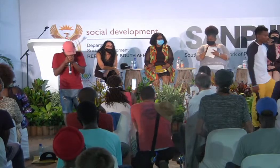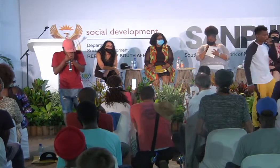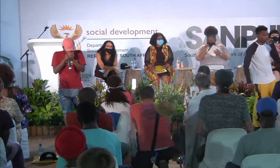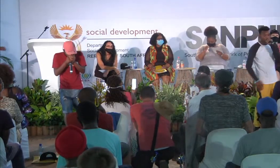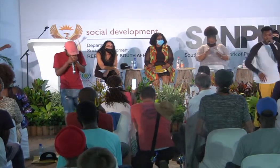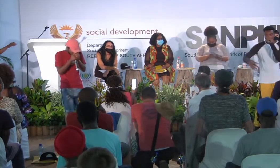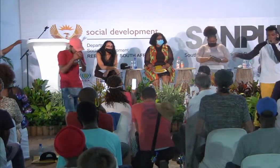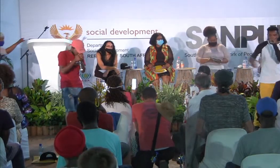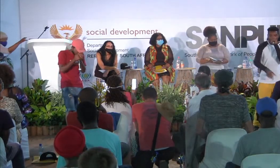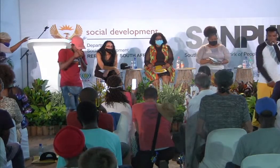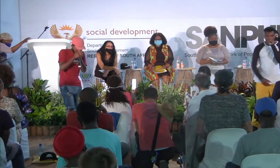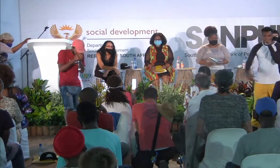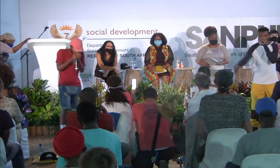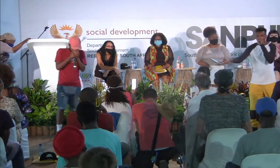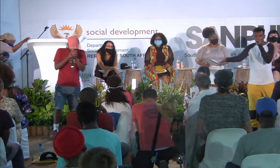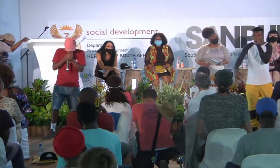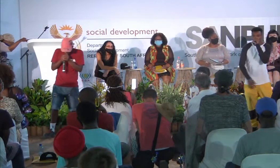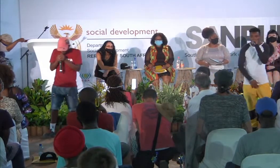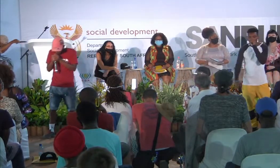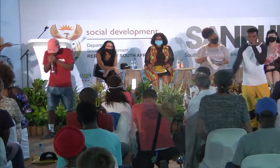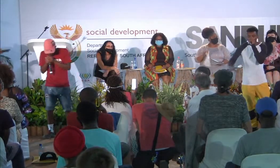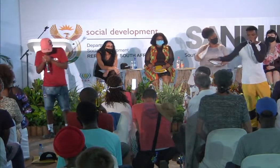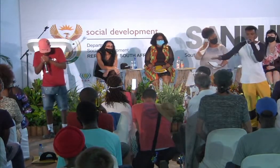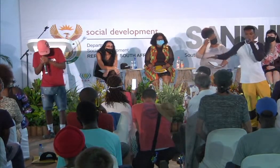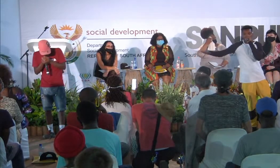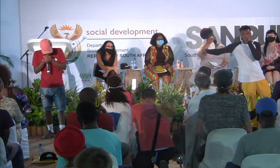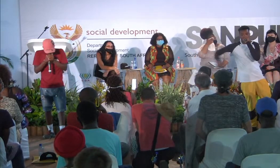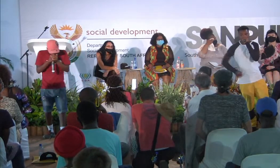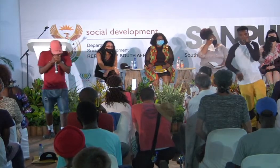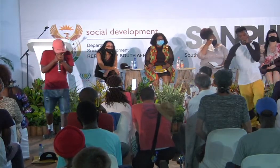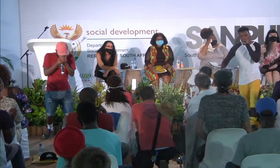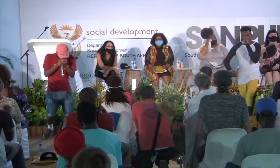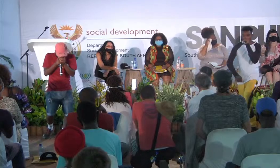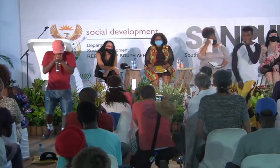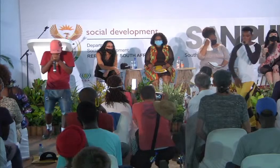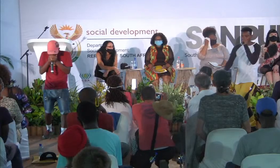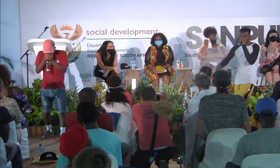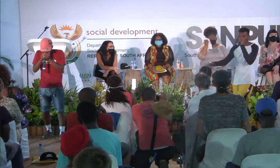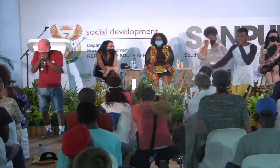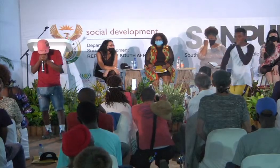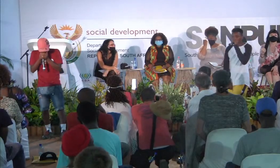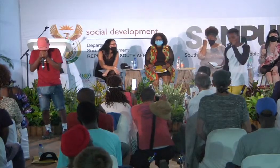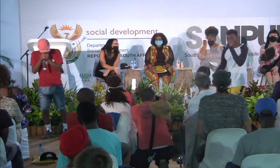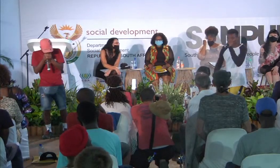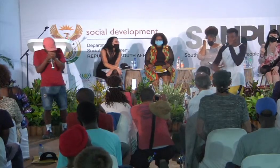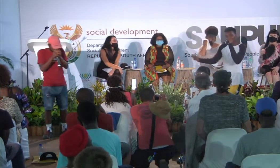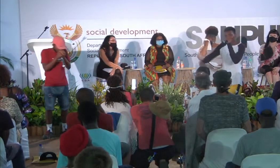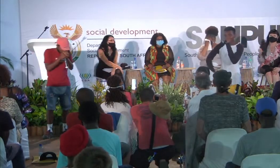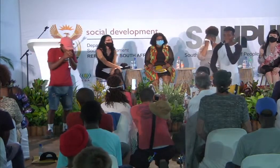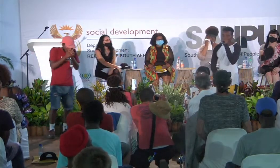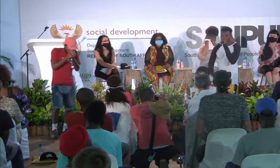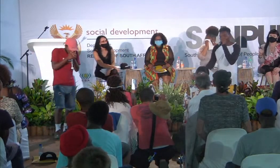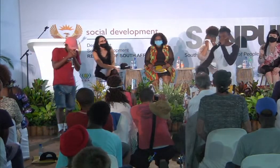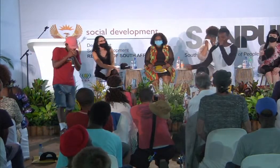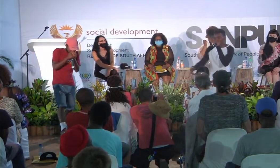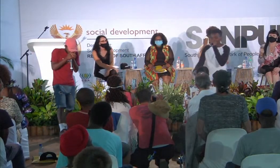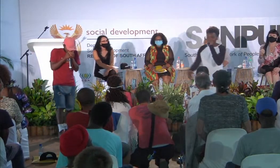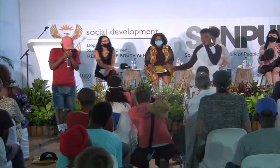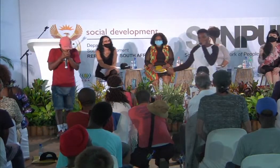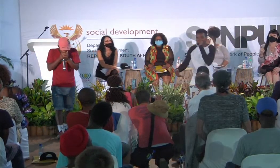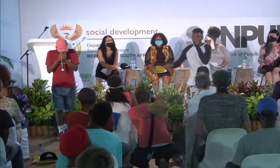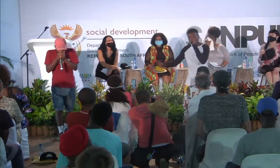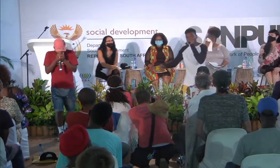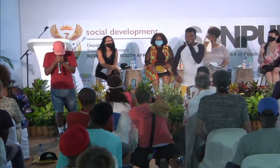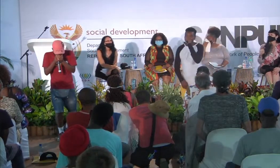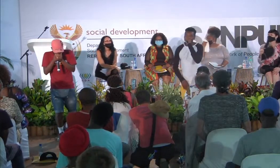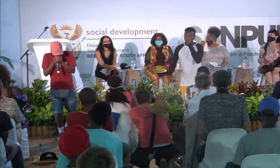thus I move, I ain't scared from the boot to the nose, I'm a two-lane safe, must and cool play fair, guys, udujulo